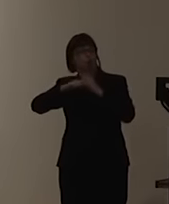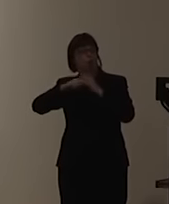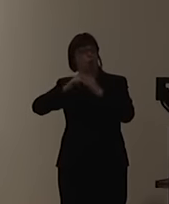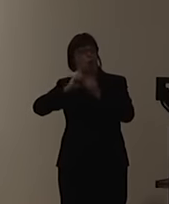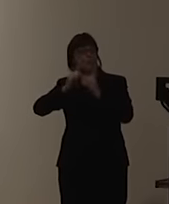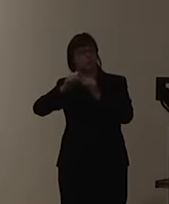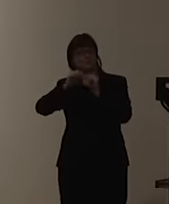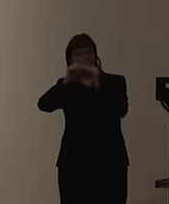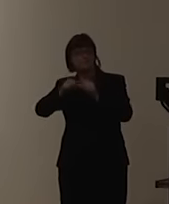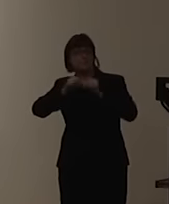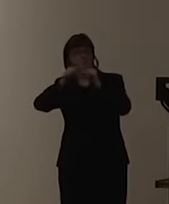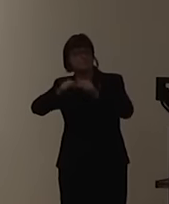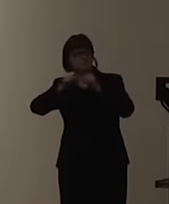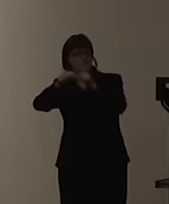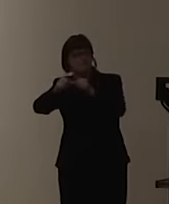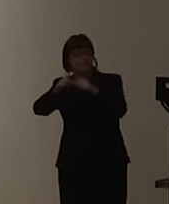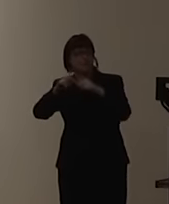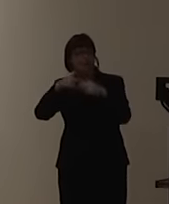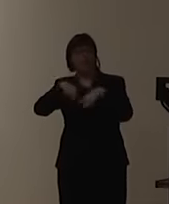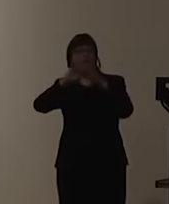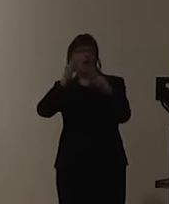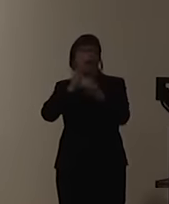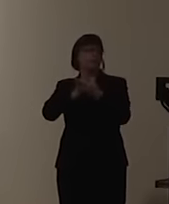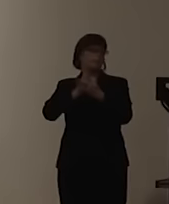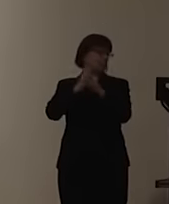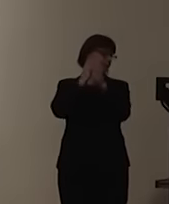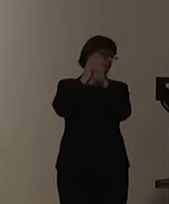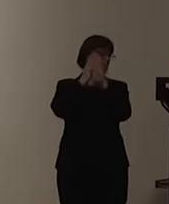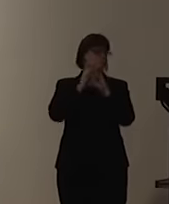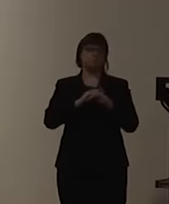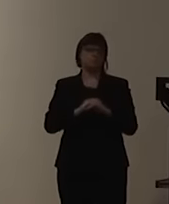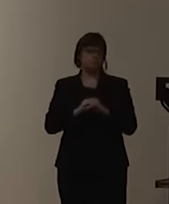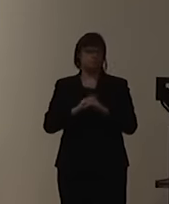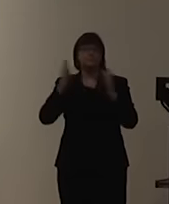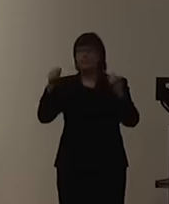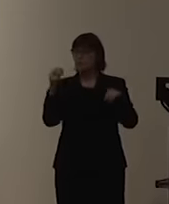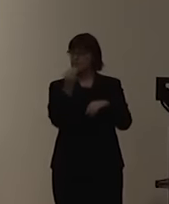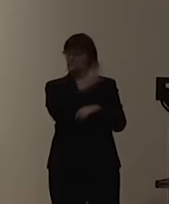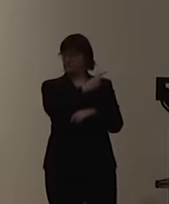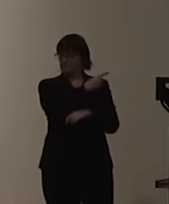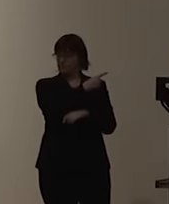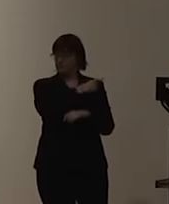I will save for you. Now let me give an illustration.